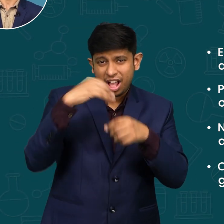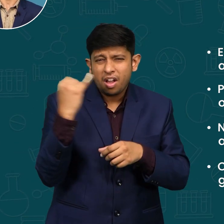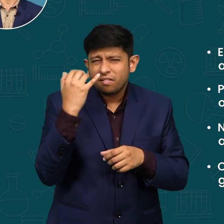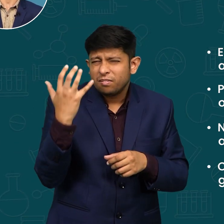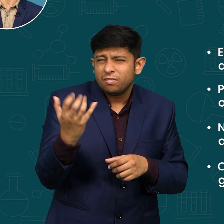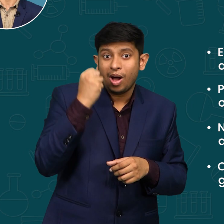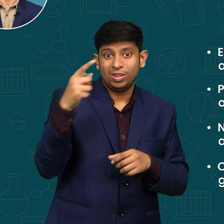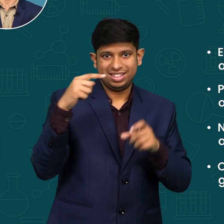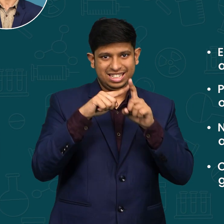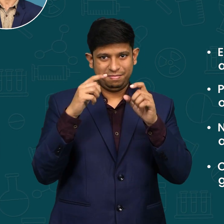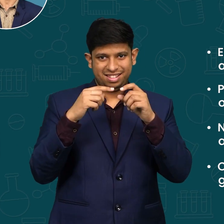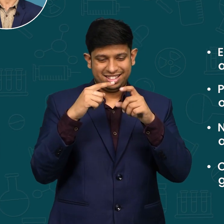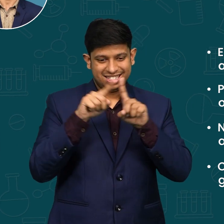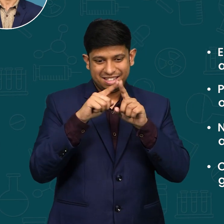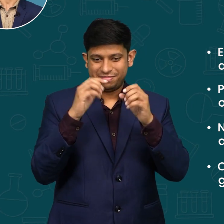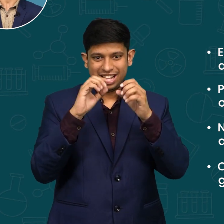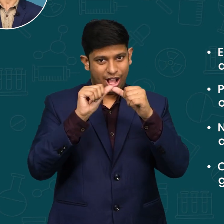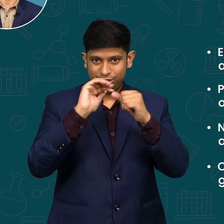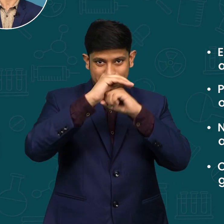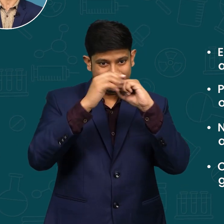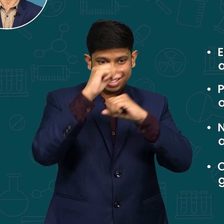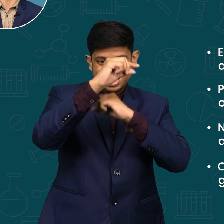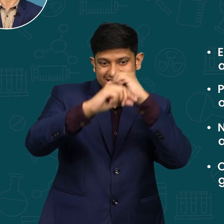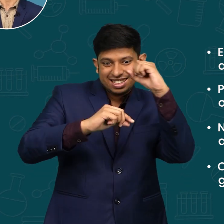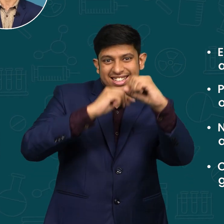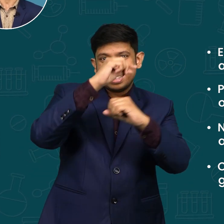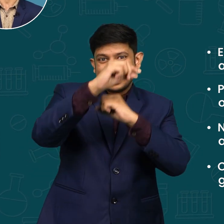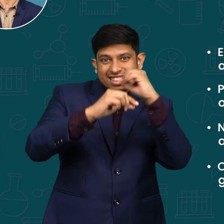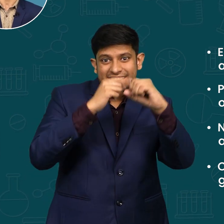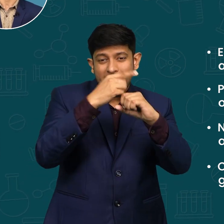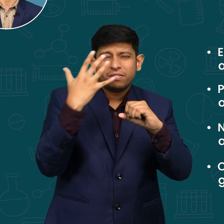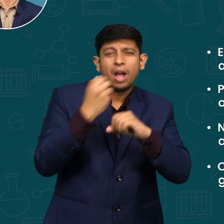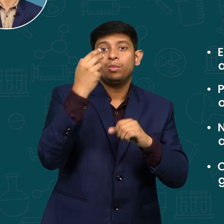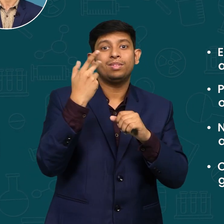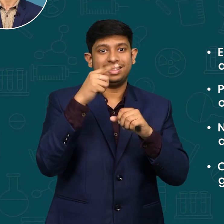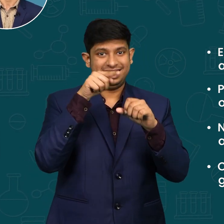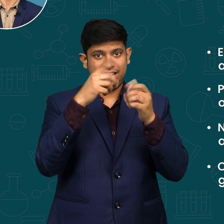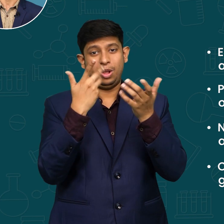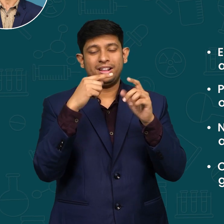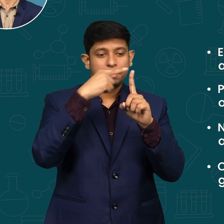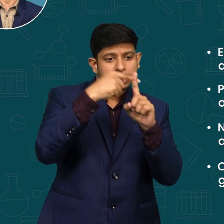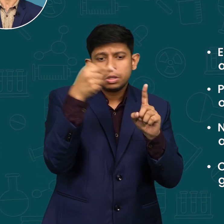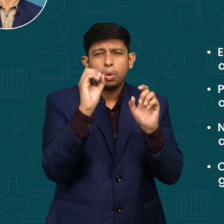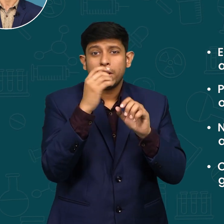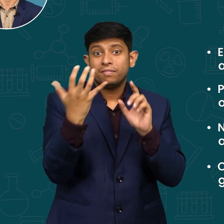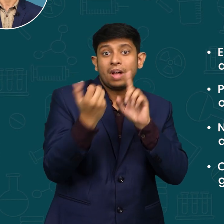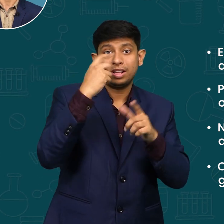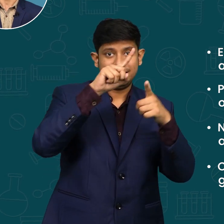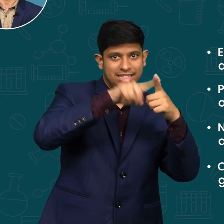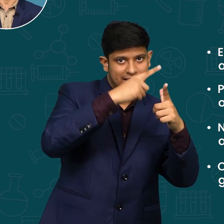Credit for the discovery of electron and neutron goes to J.J. Thomson and J.